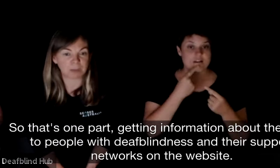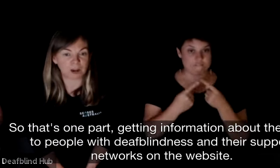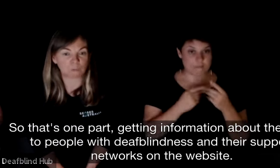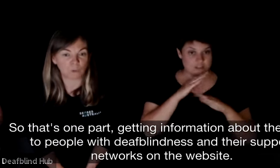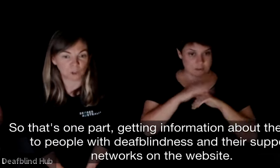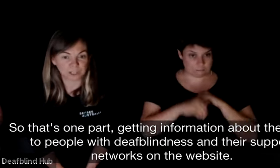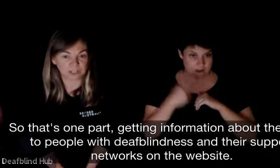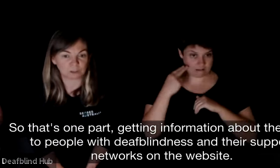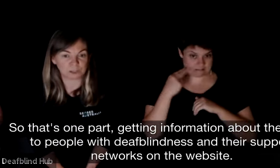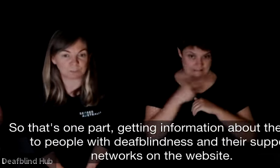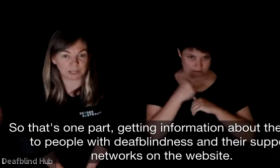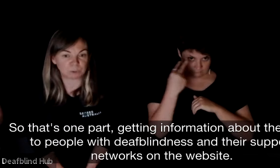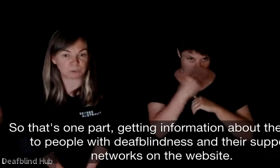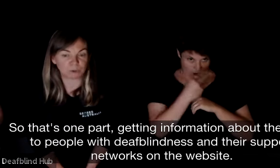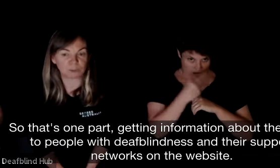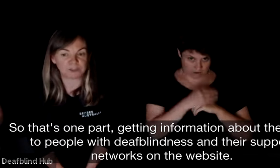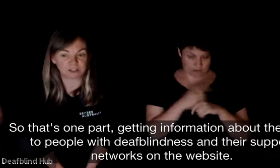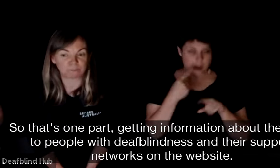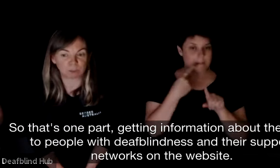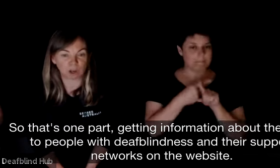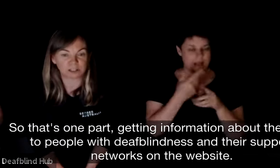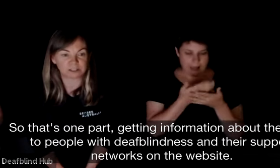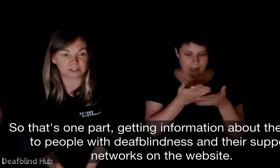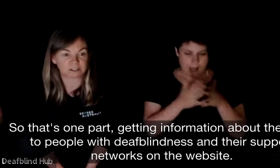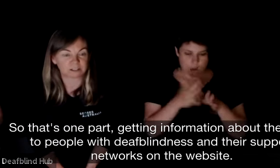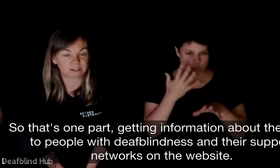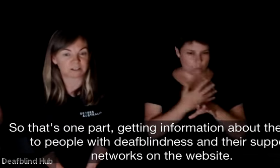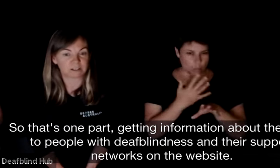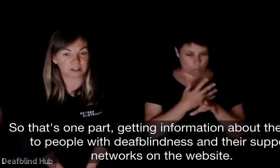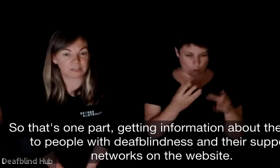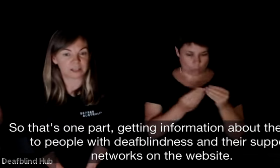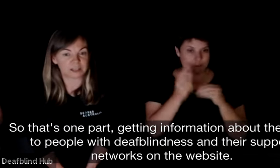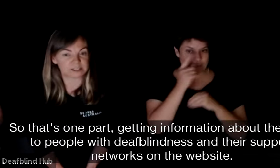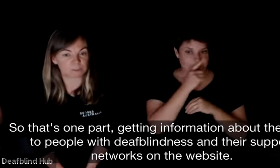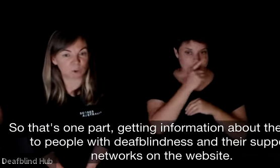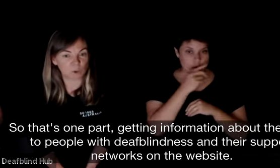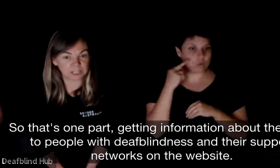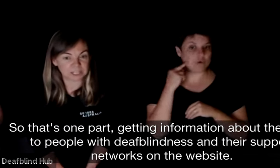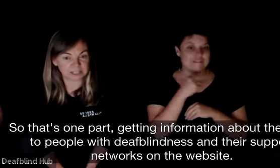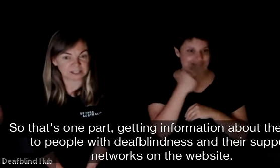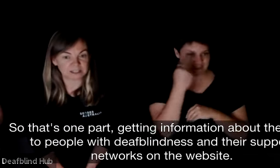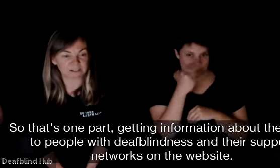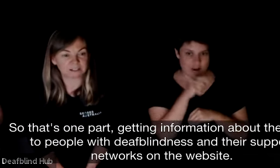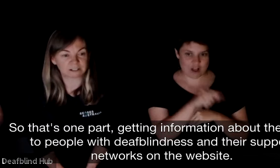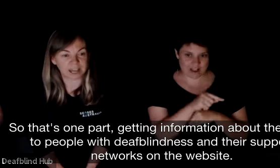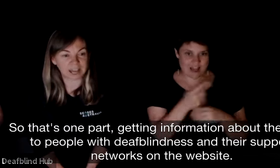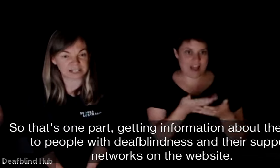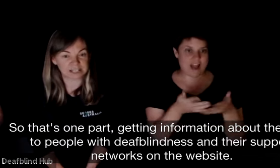and about working with people with deaf blindness, their support